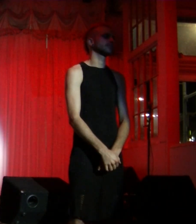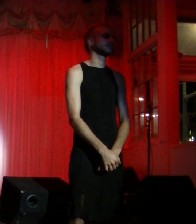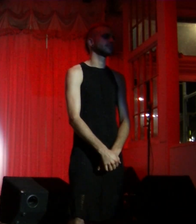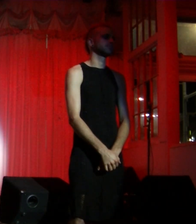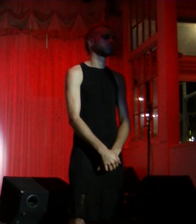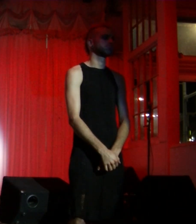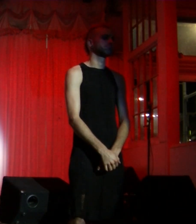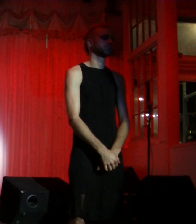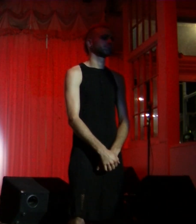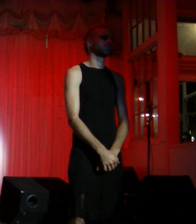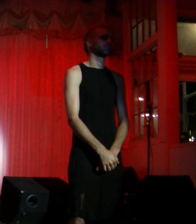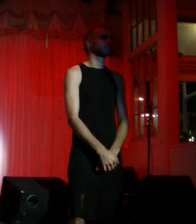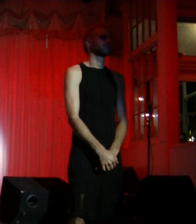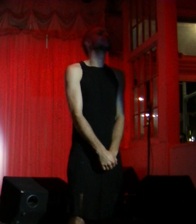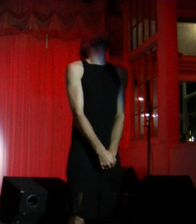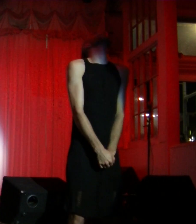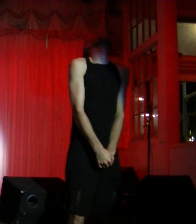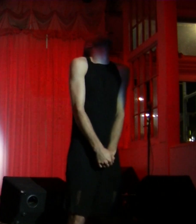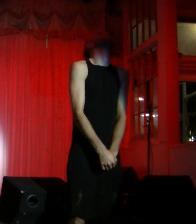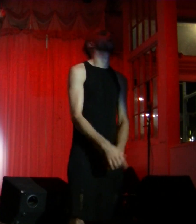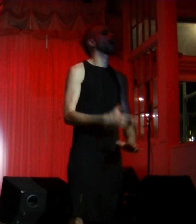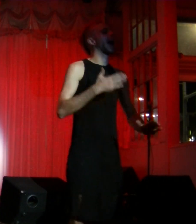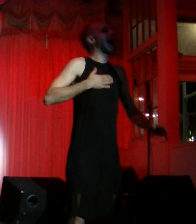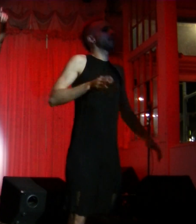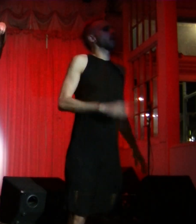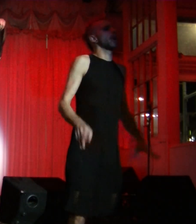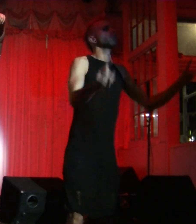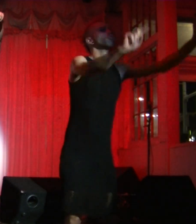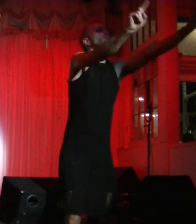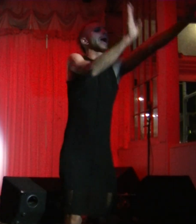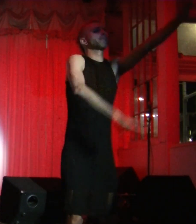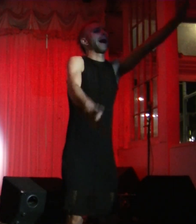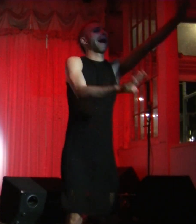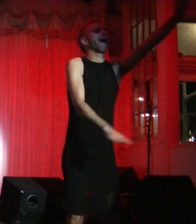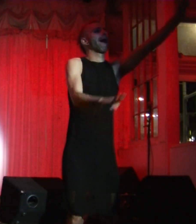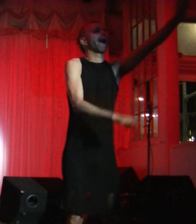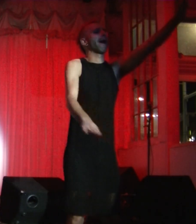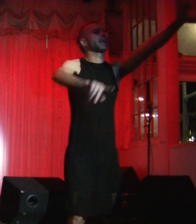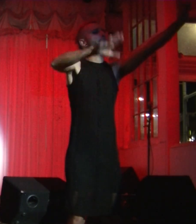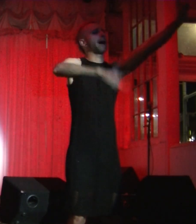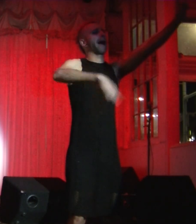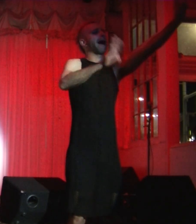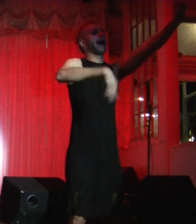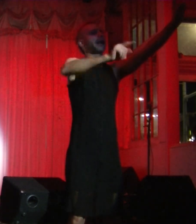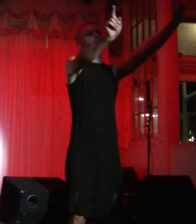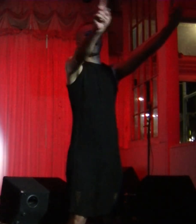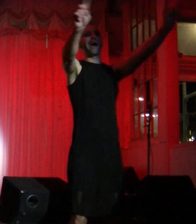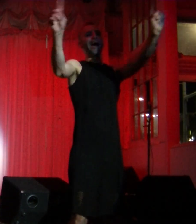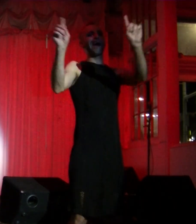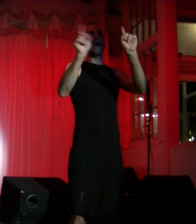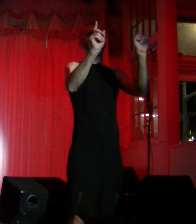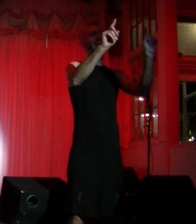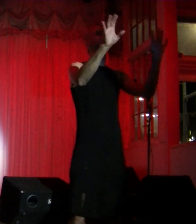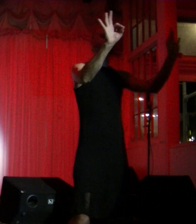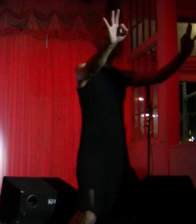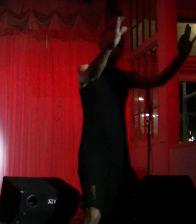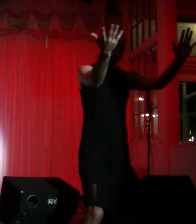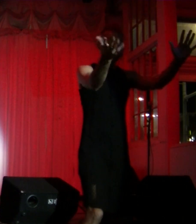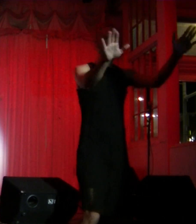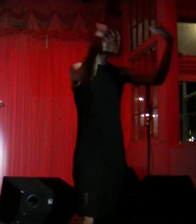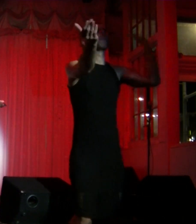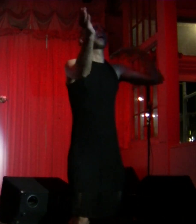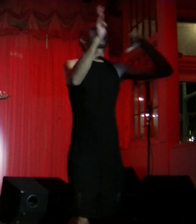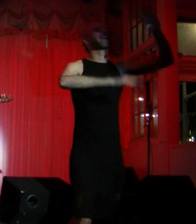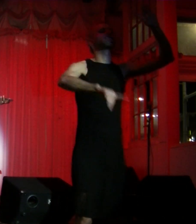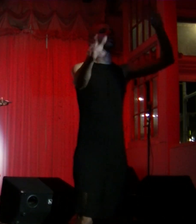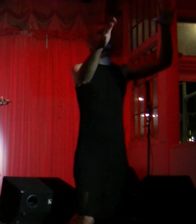might have just outed myself as a bottom. Where are my bottoms at? Yes. Okay, that was way too faint.